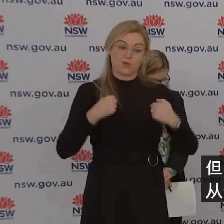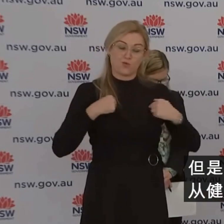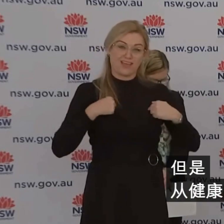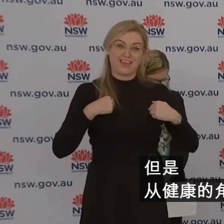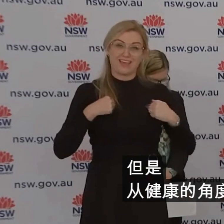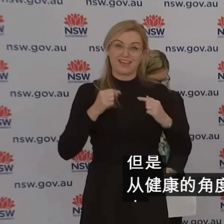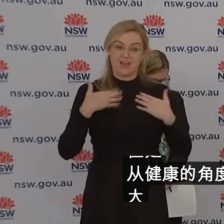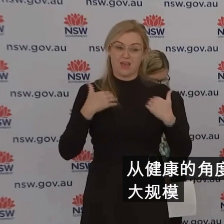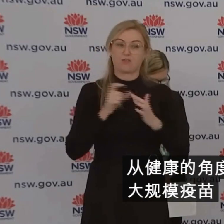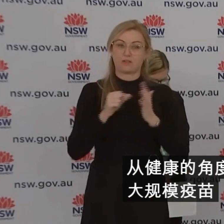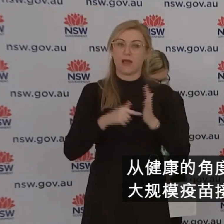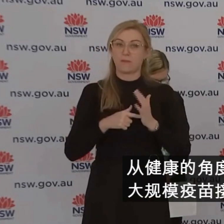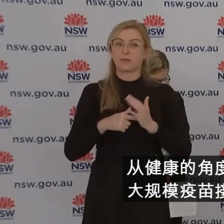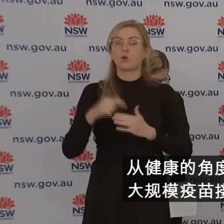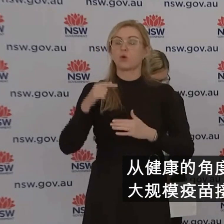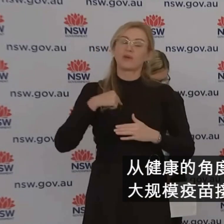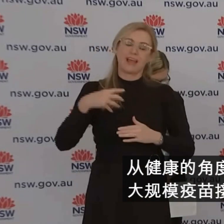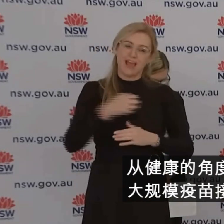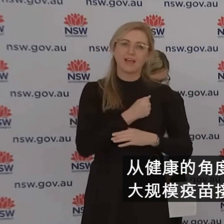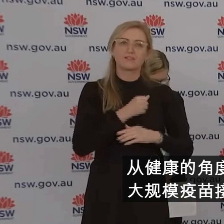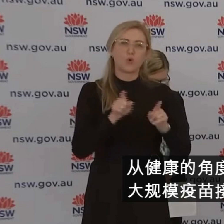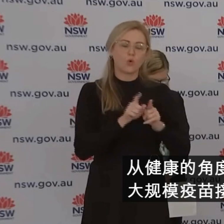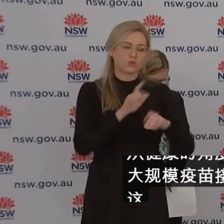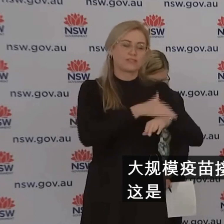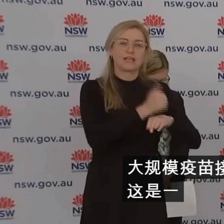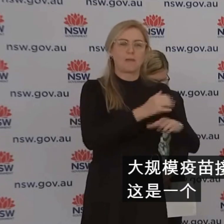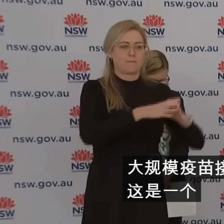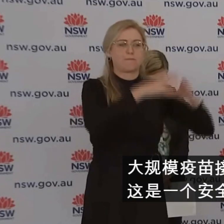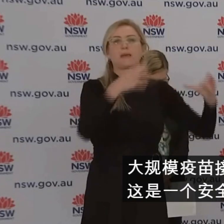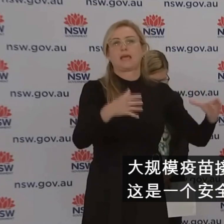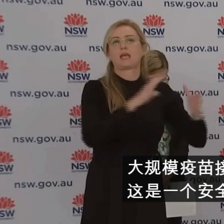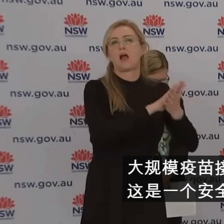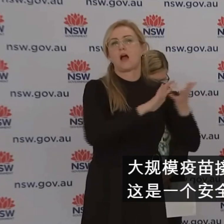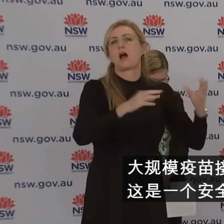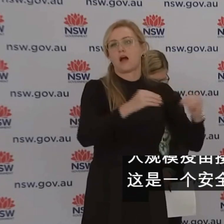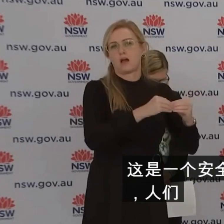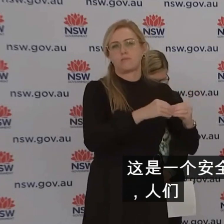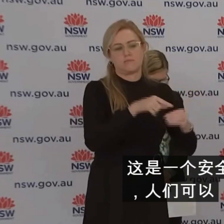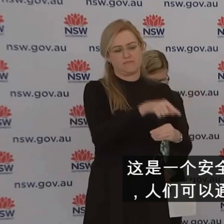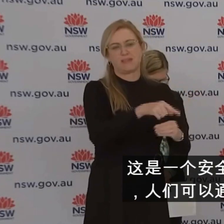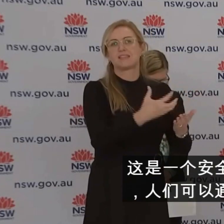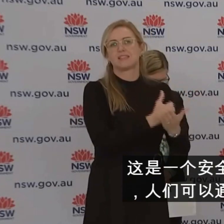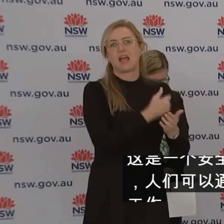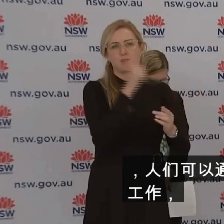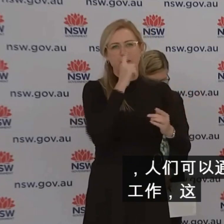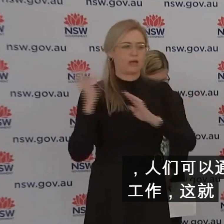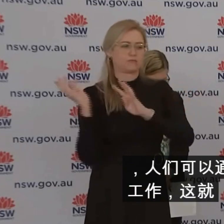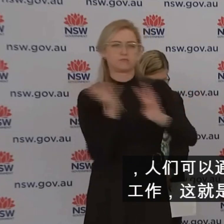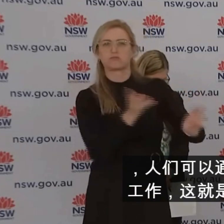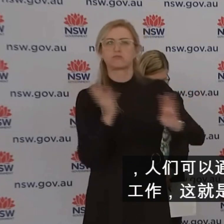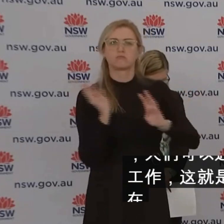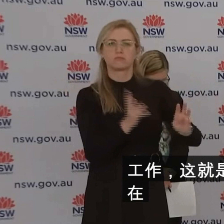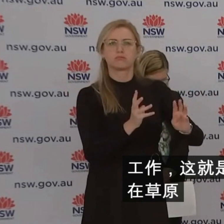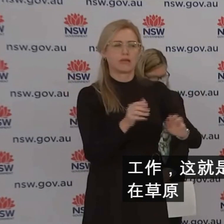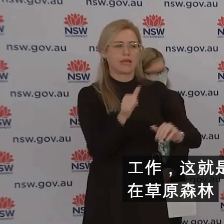health perspective to have some mass vaccination centres as well, because it's a safe, efficient environment for people to come through and get the jab, and that's why